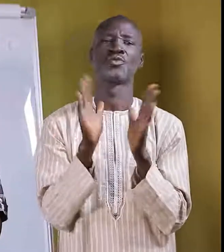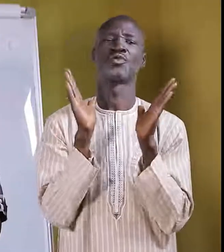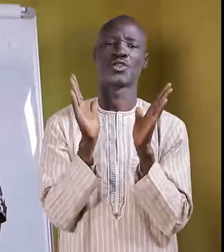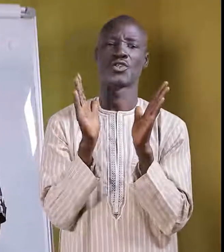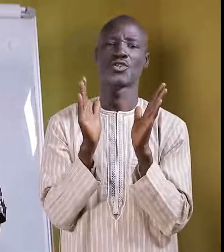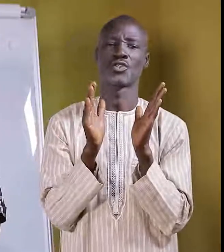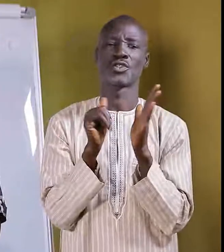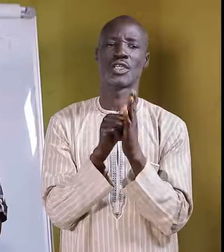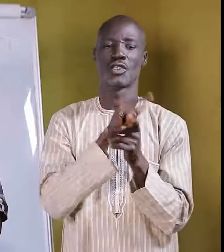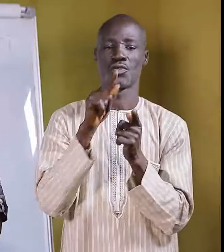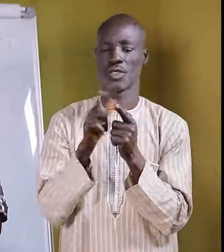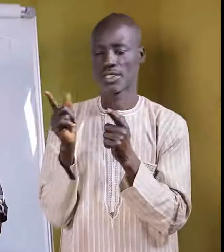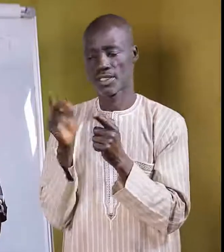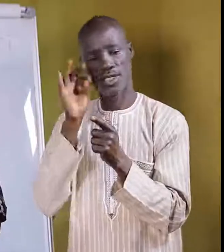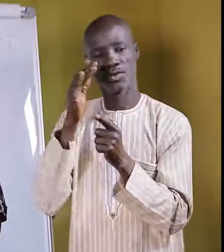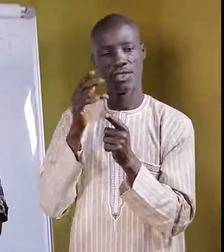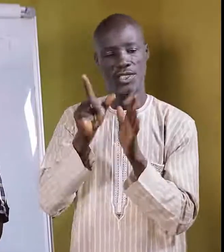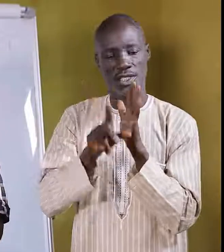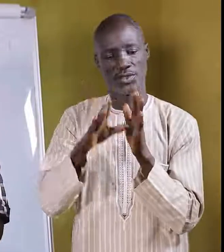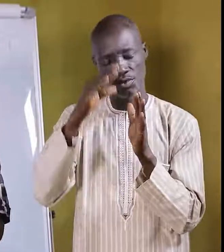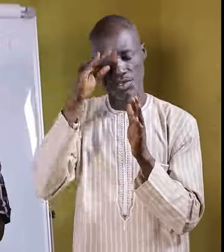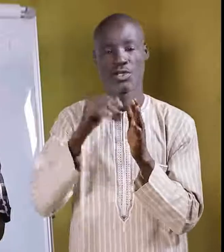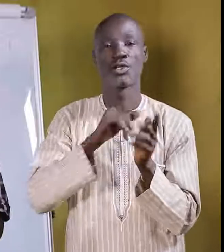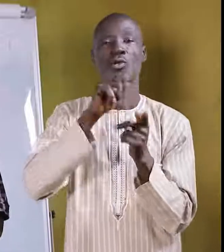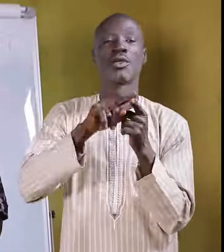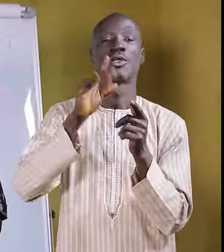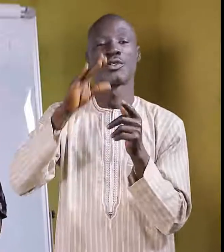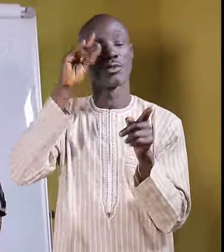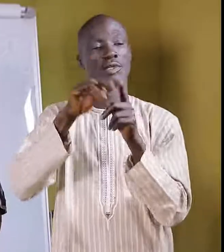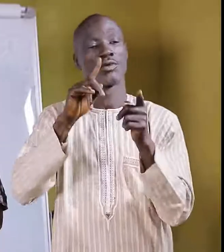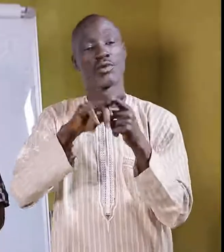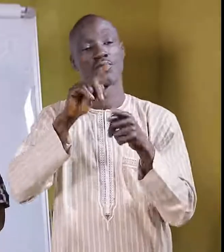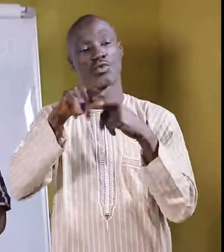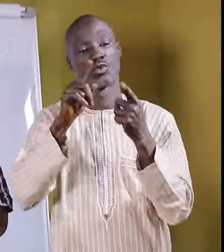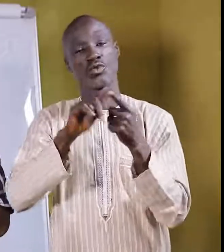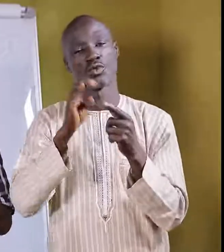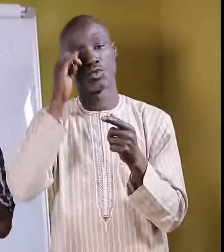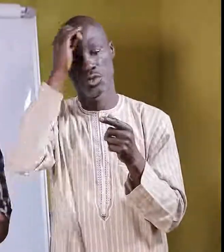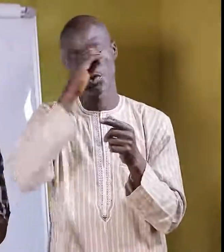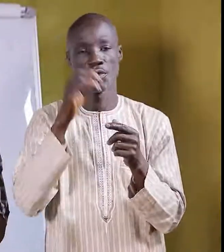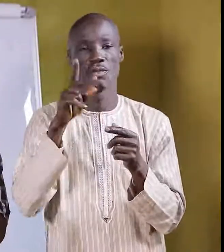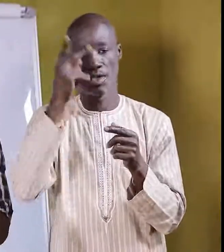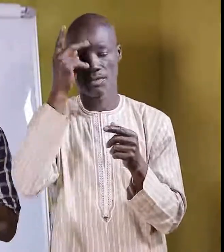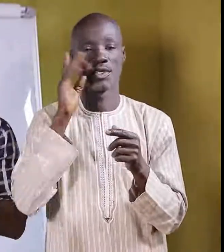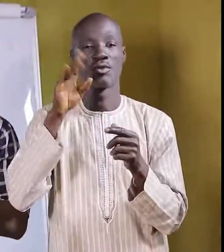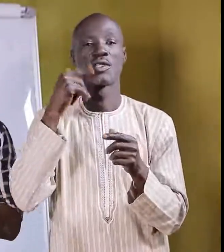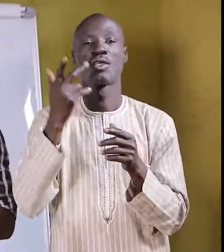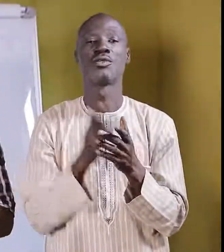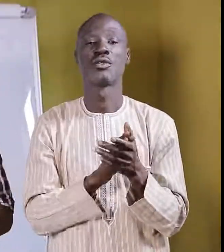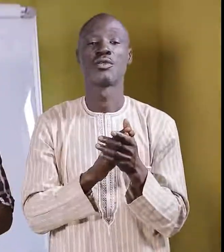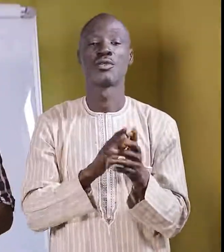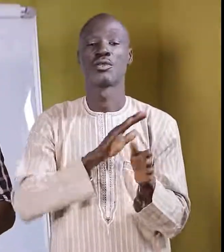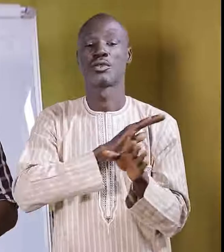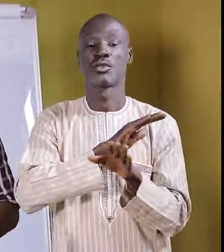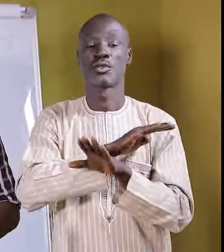When I was a little boy, if your brother wants to go to Europe, the parents will tell you, don't